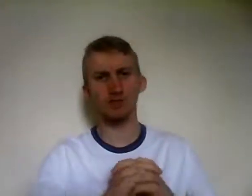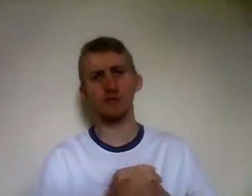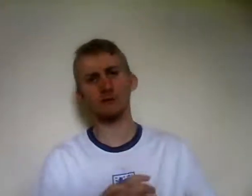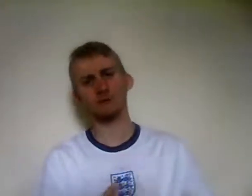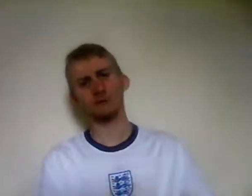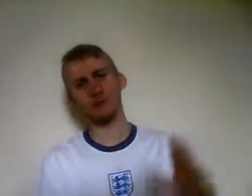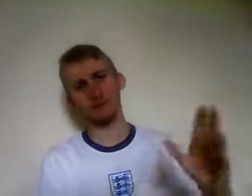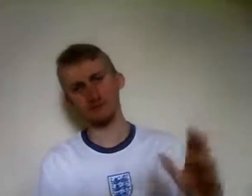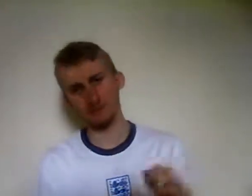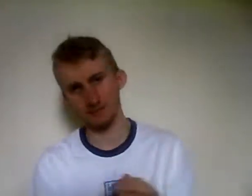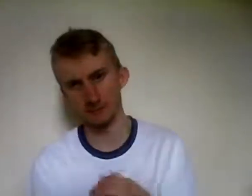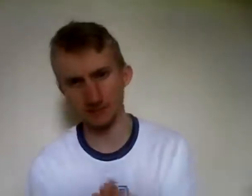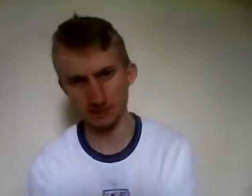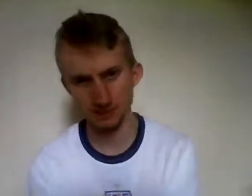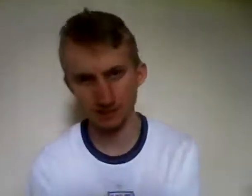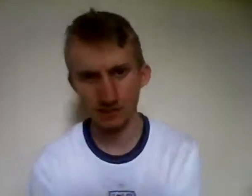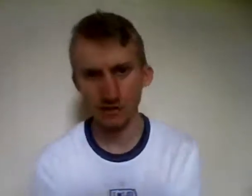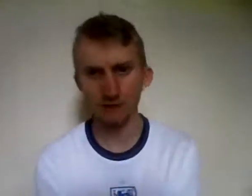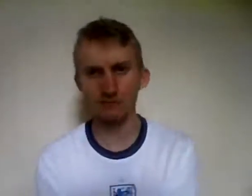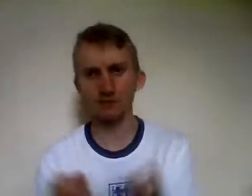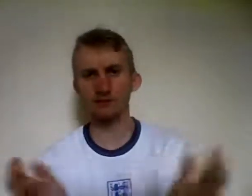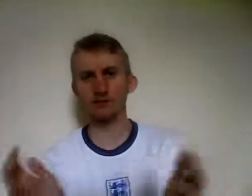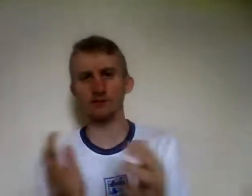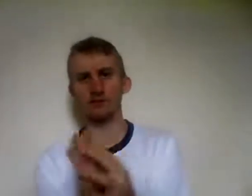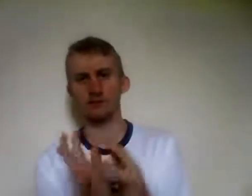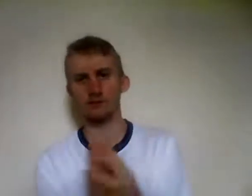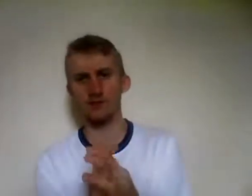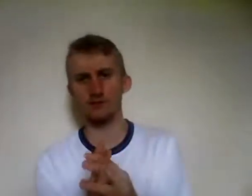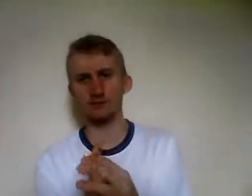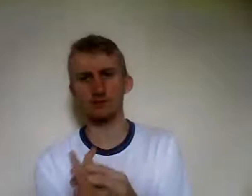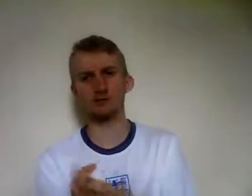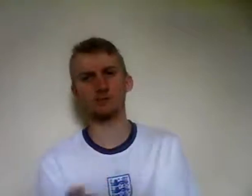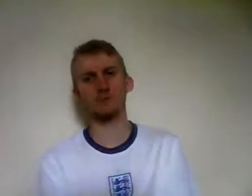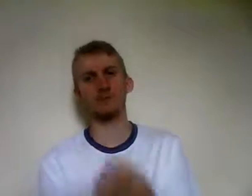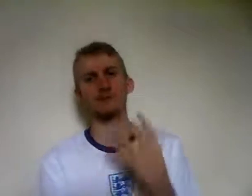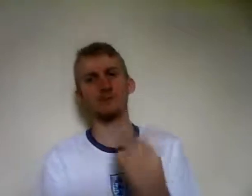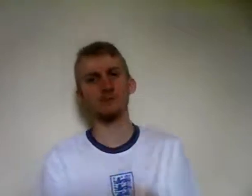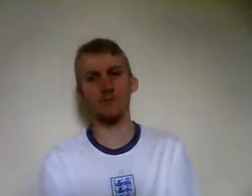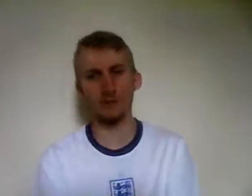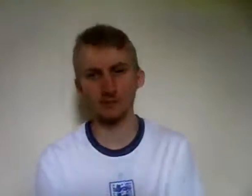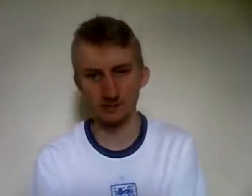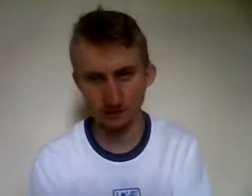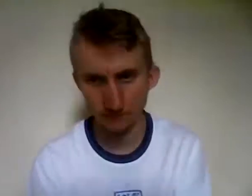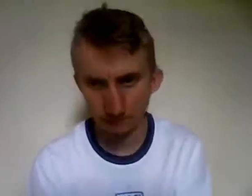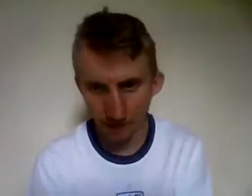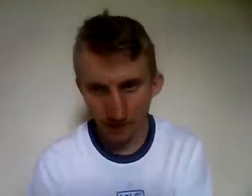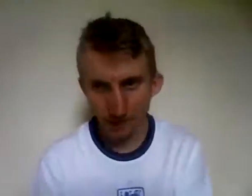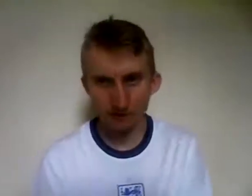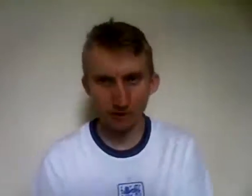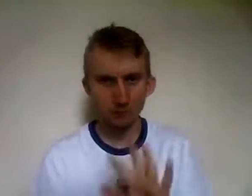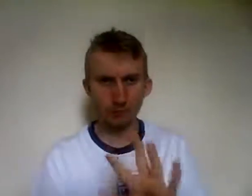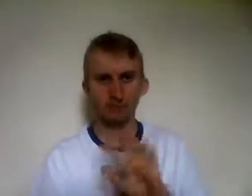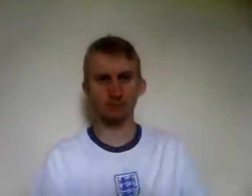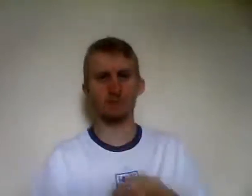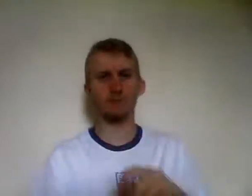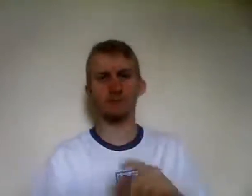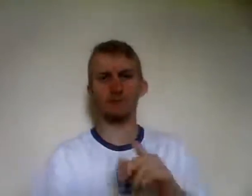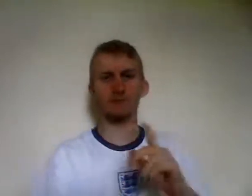who was suspended for 6 matches, and fellow defender Claude Davis, who was suspended for 4 matches. 5 players from both